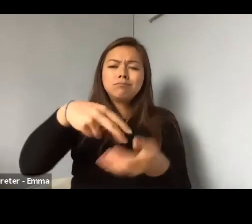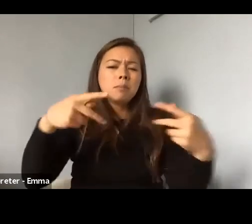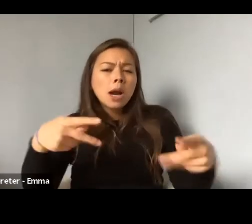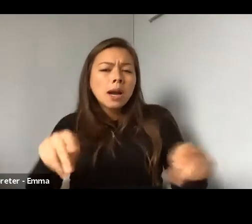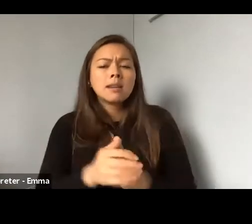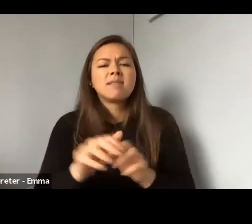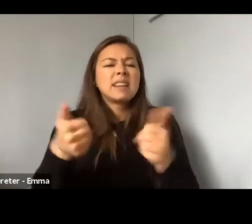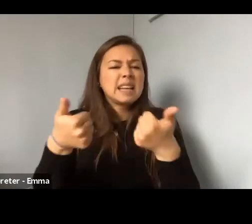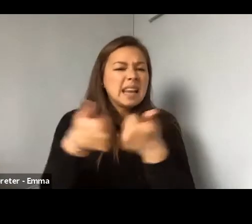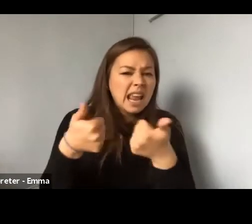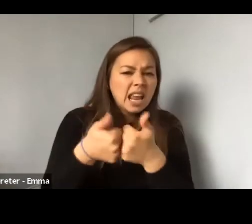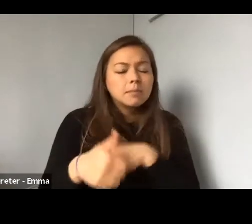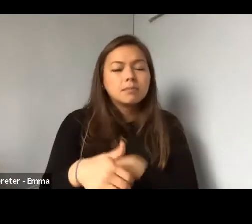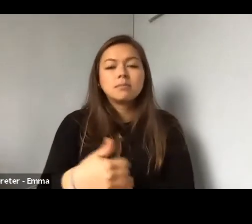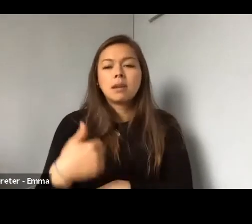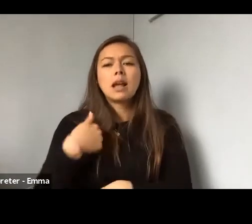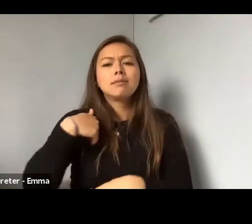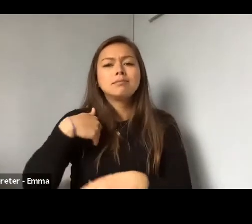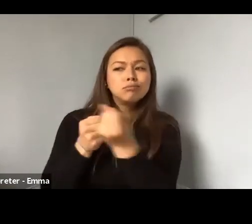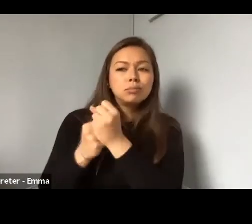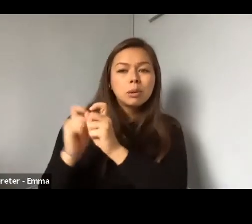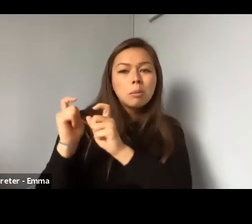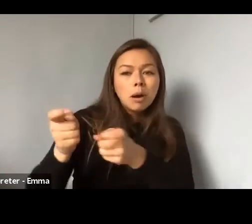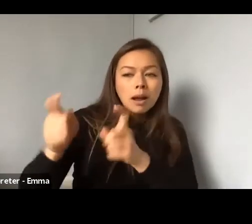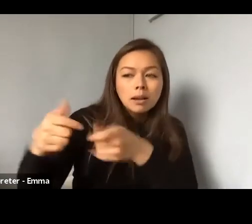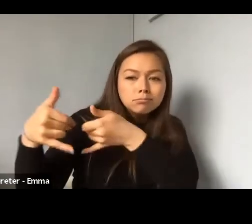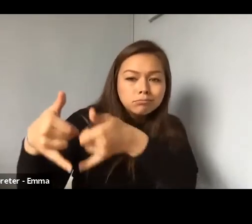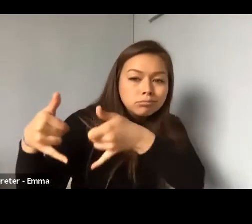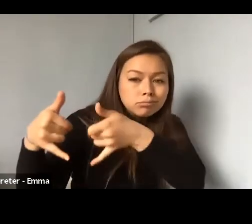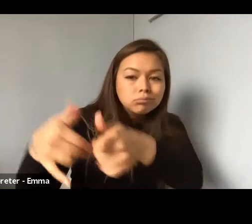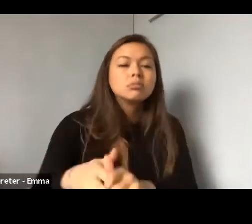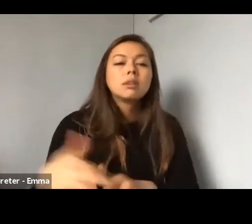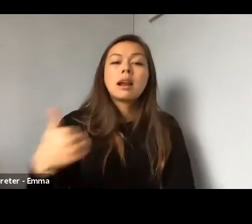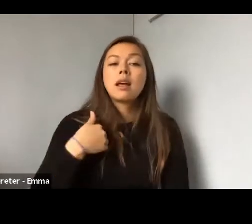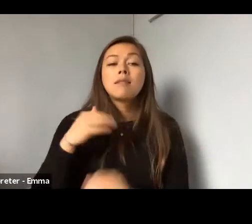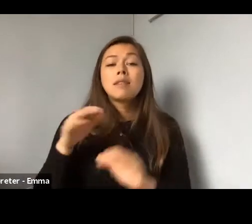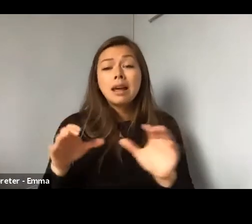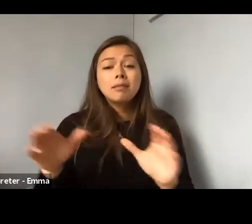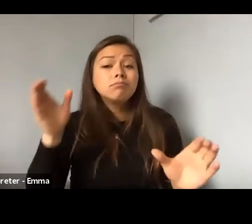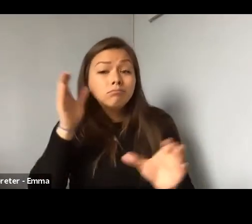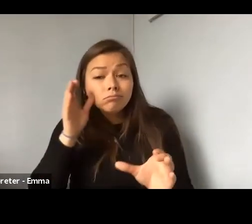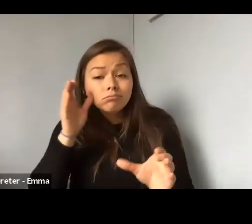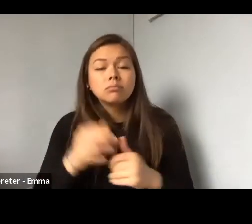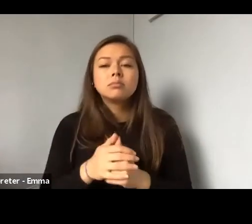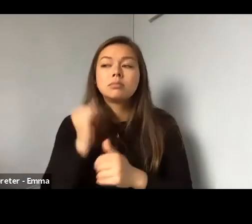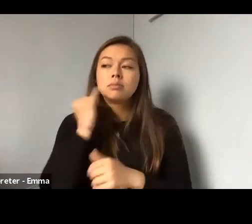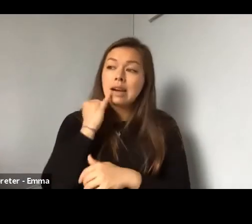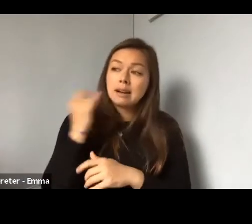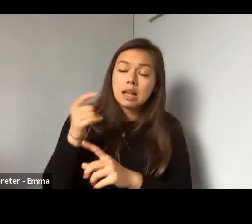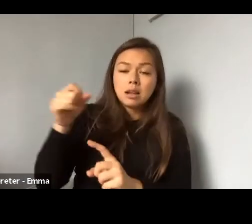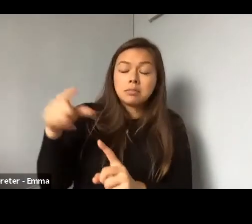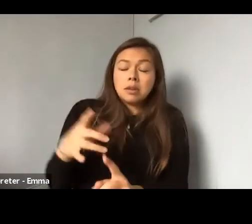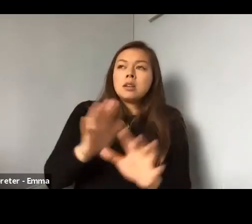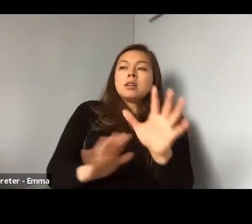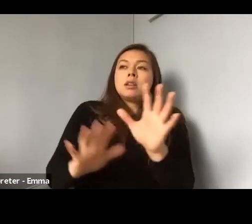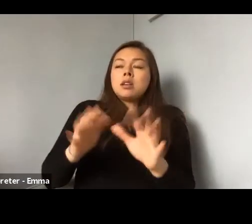an active listener if folks felt triggered. And we really tried our best to make it a safe, inclusive,